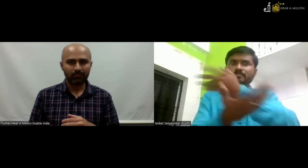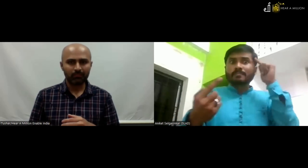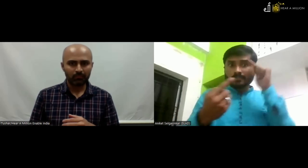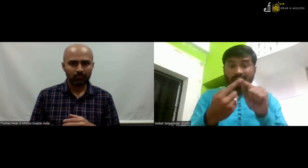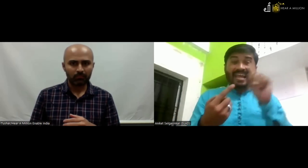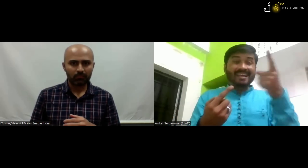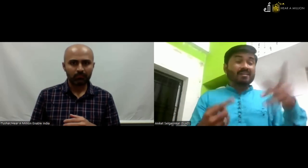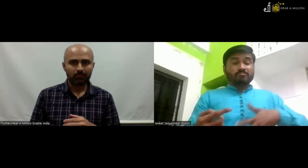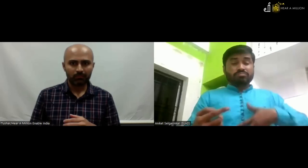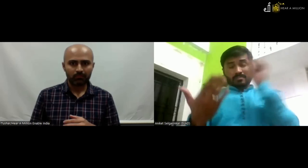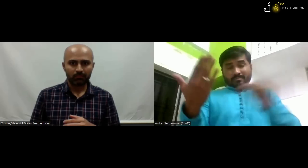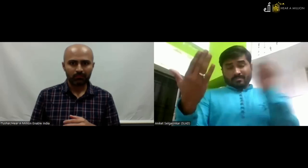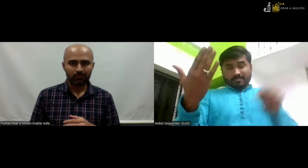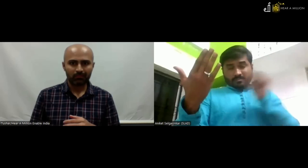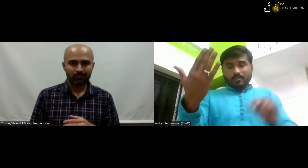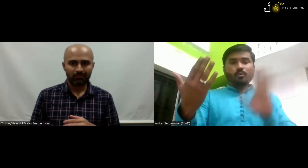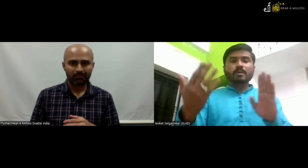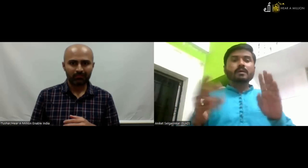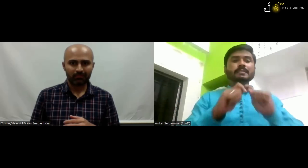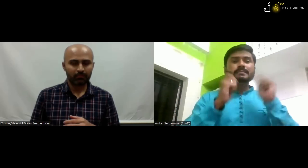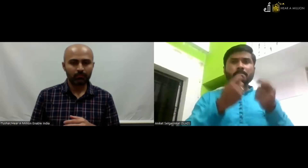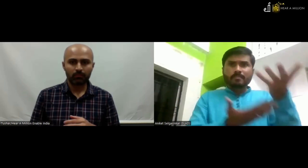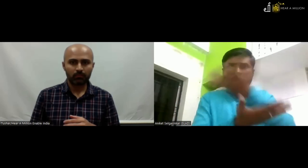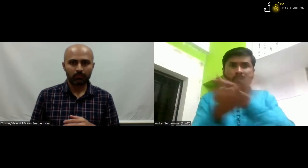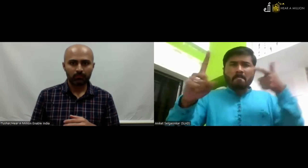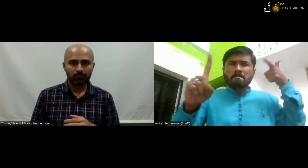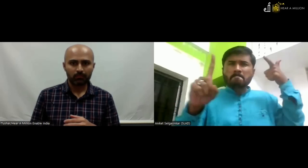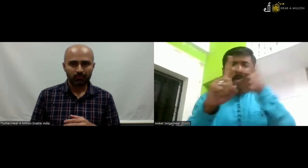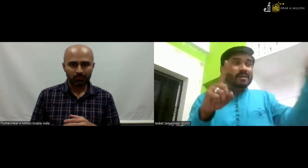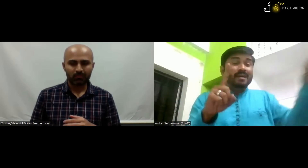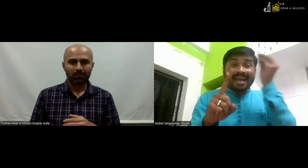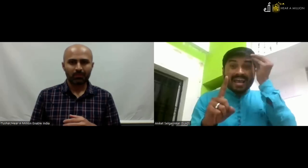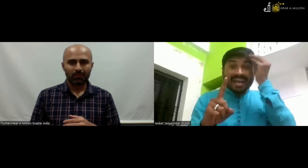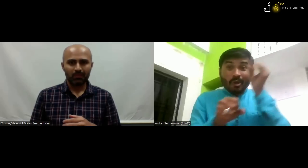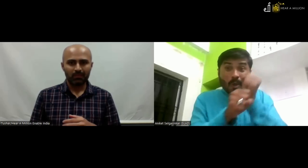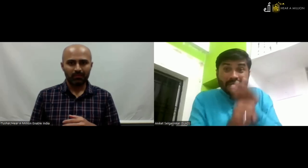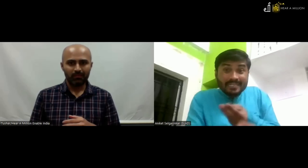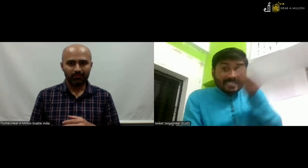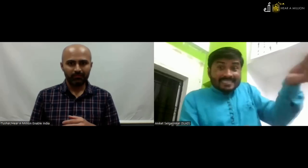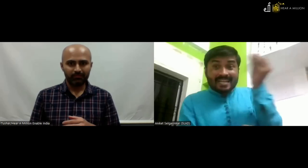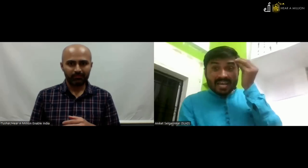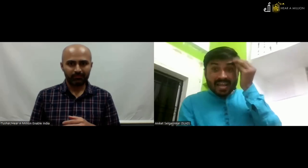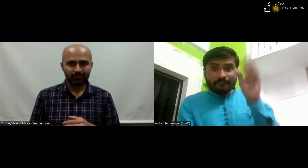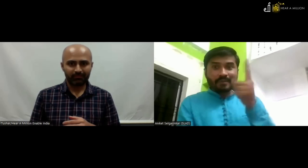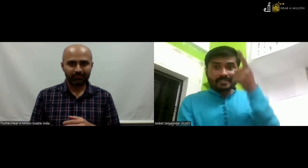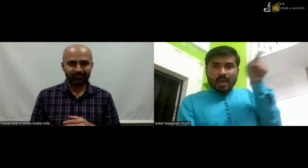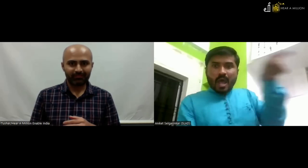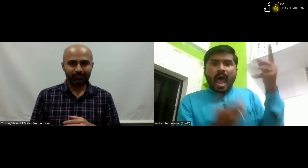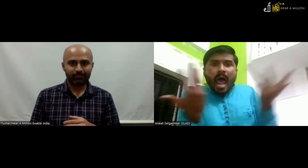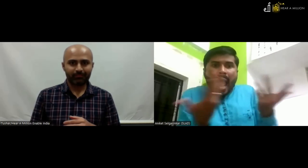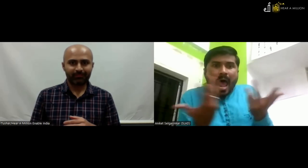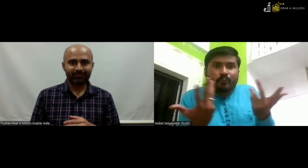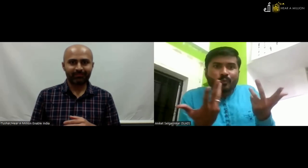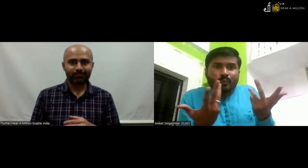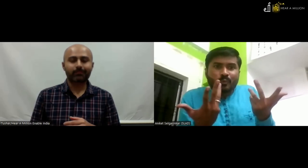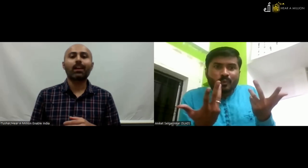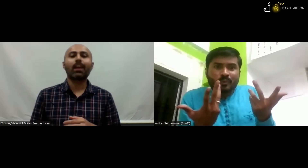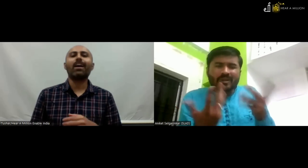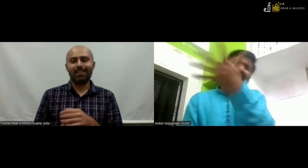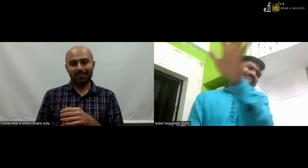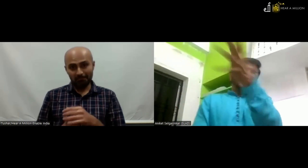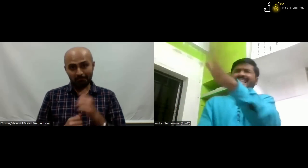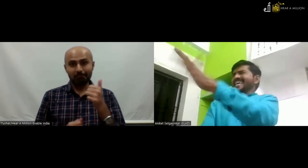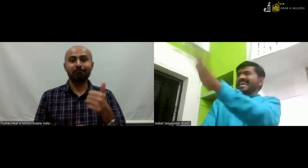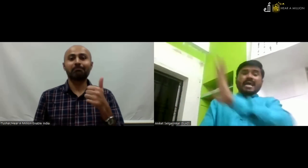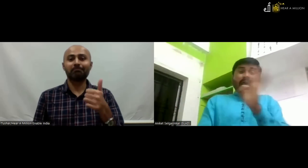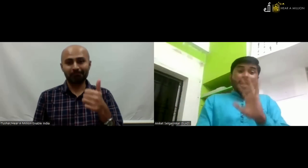the thing. And we also discussed within our board member, this is not like we have decided by ourselves. We need to provide the